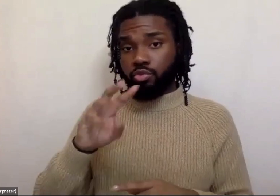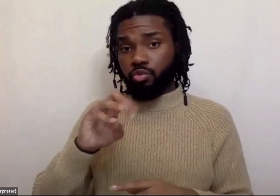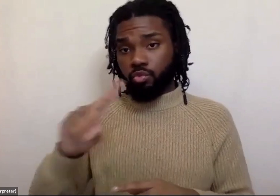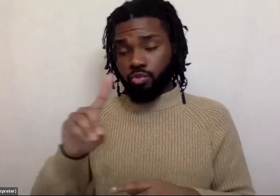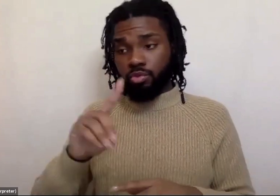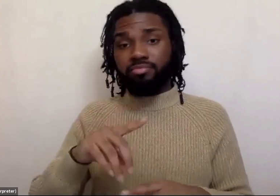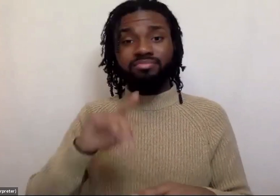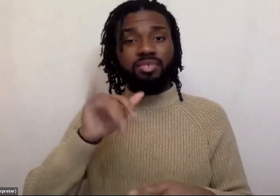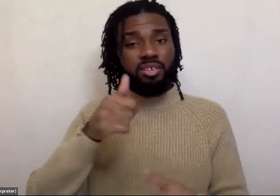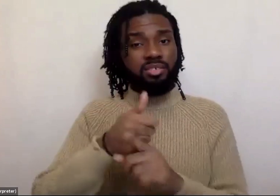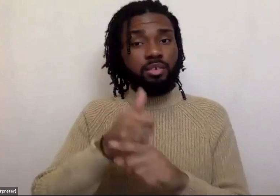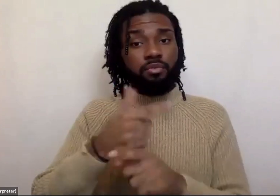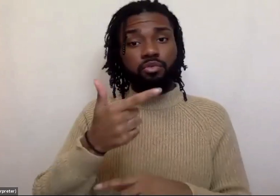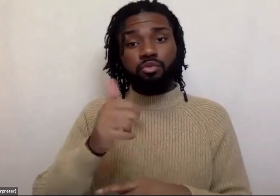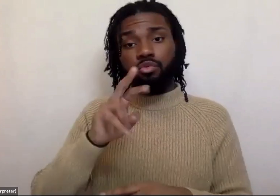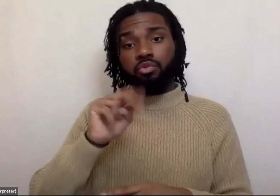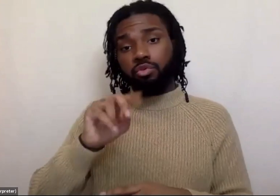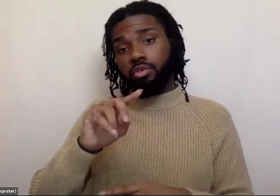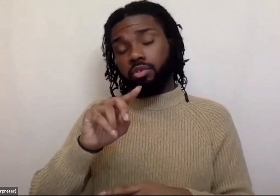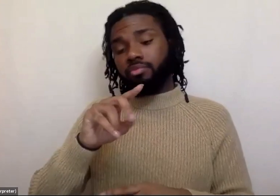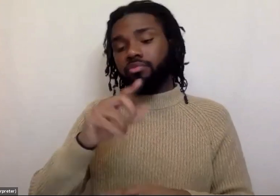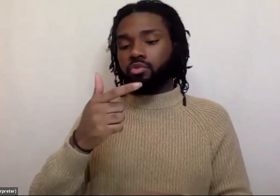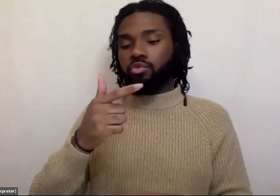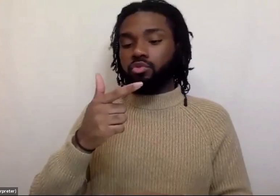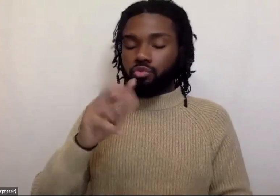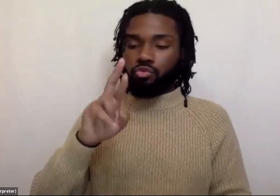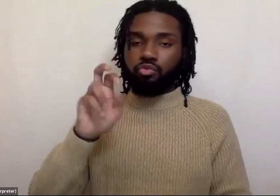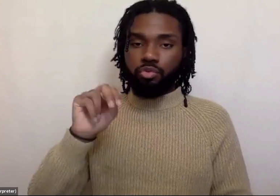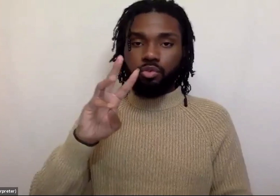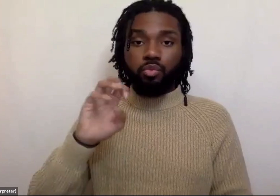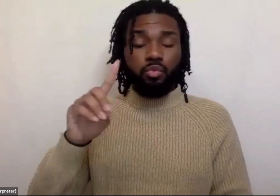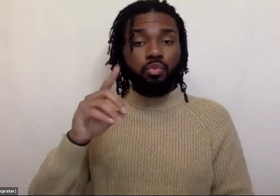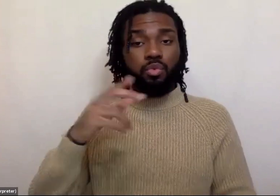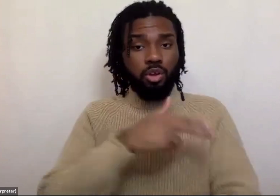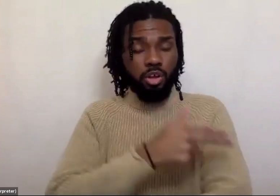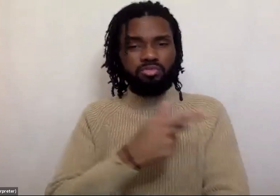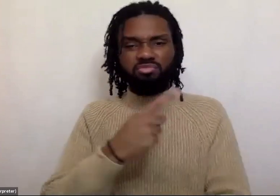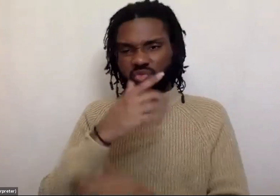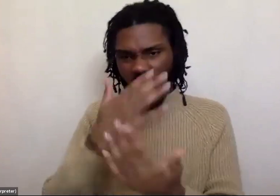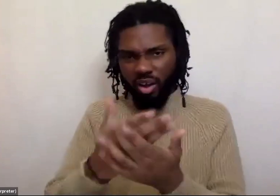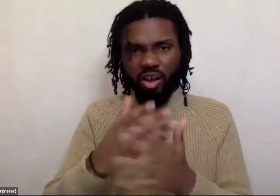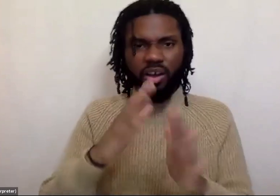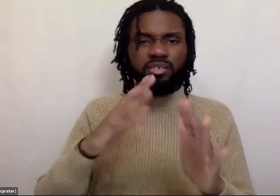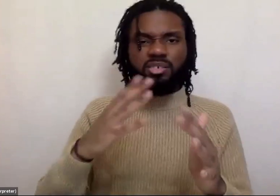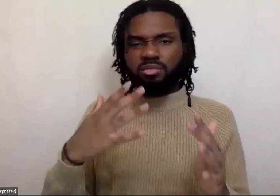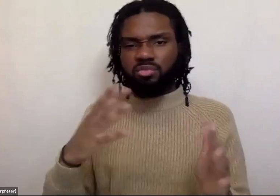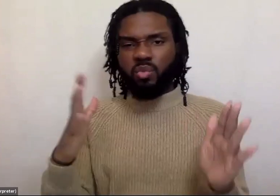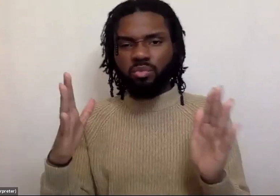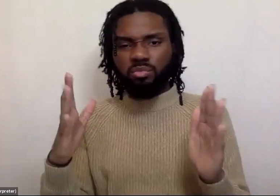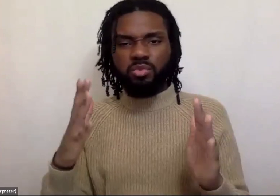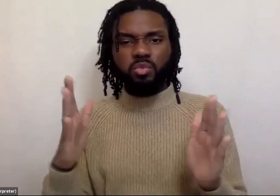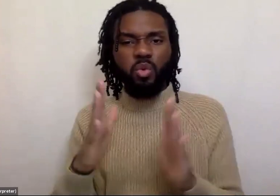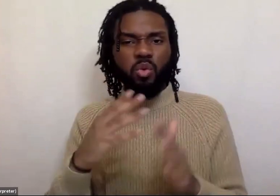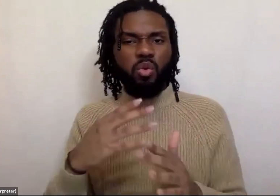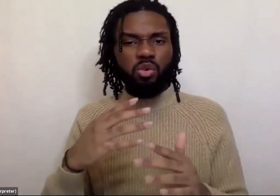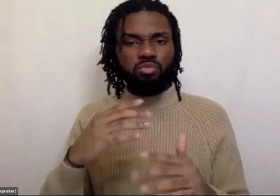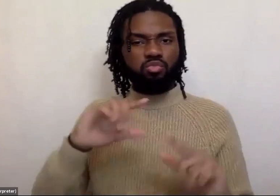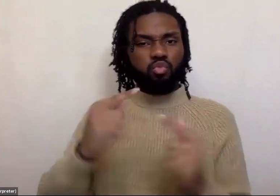Greenwood Hospital. There's this, small white mob with some brickbats and stuff. We run from the car into the